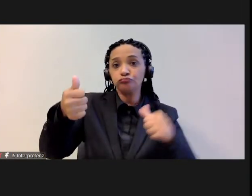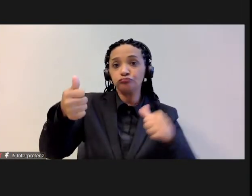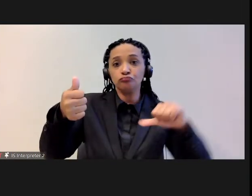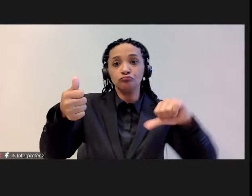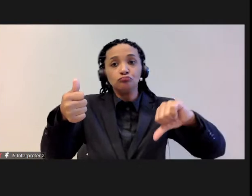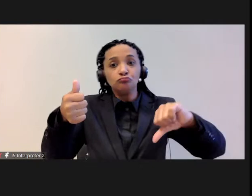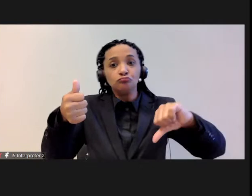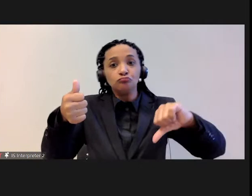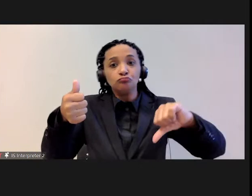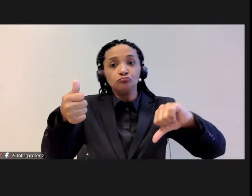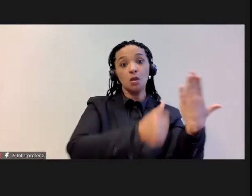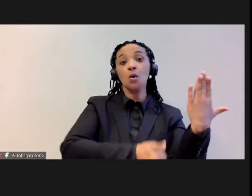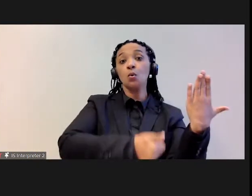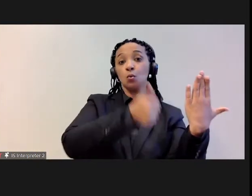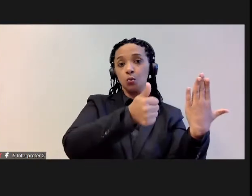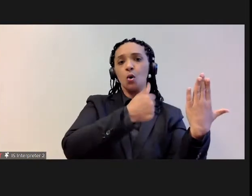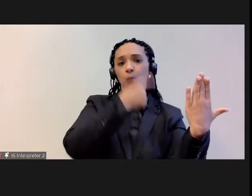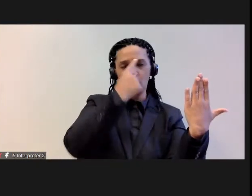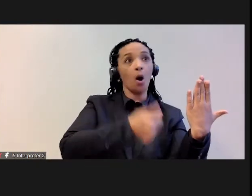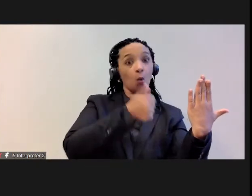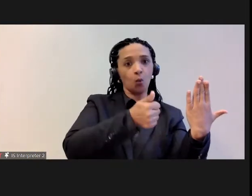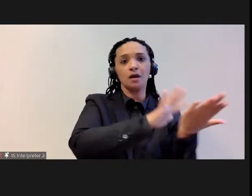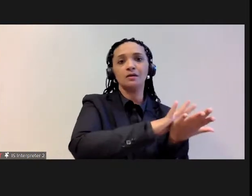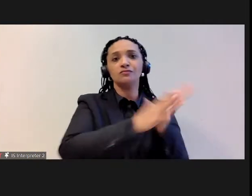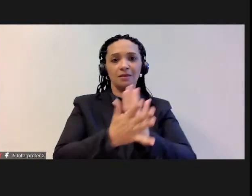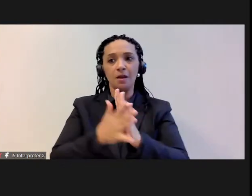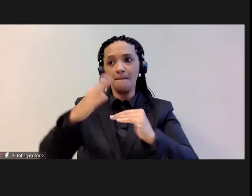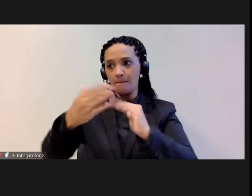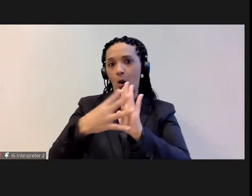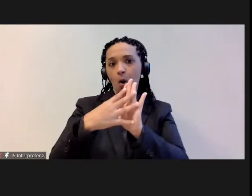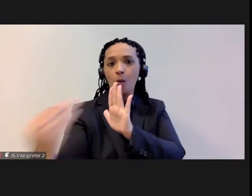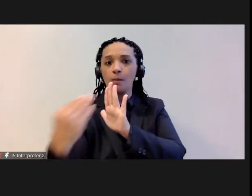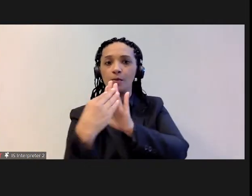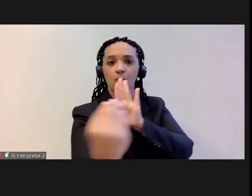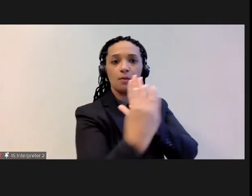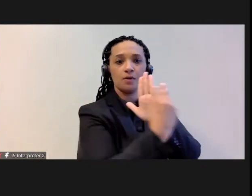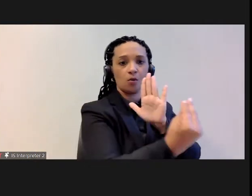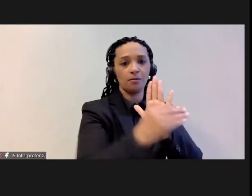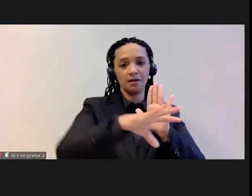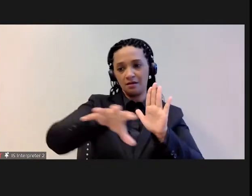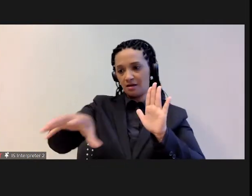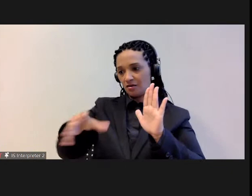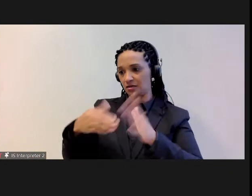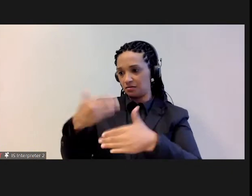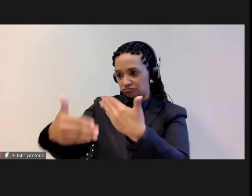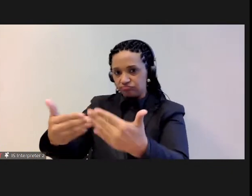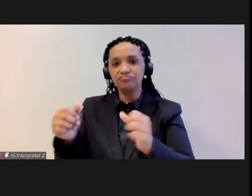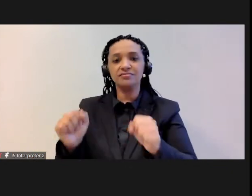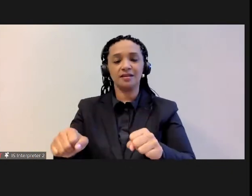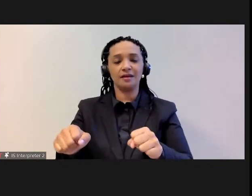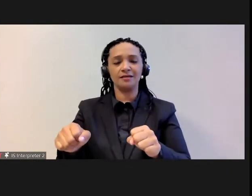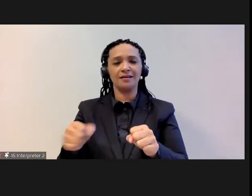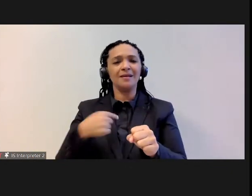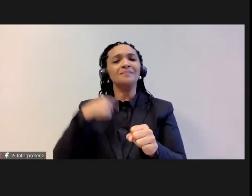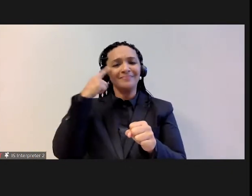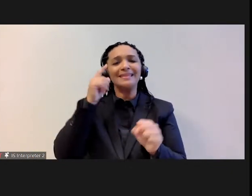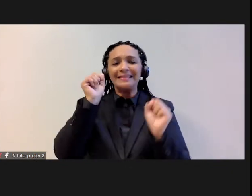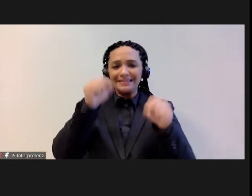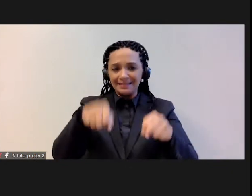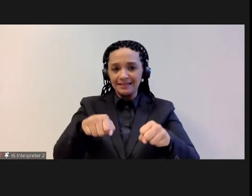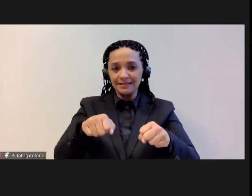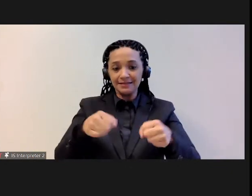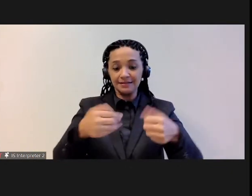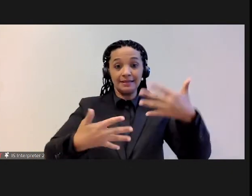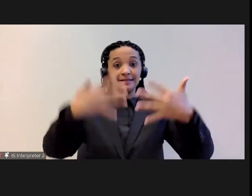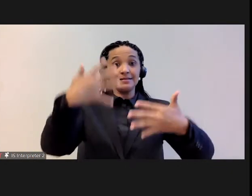and scale that up, not just within even a country, but even across countries. So I think the issue of disaggregated data